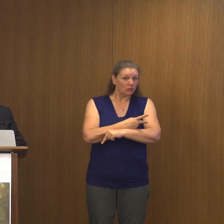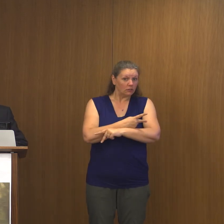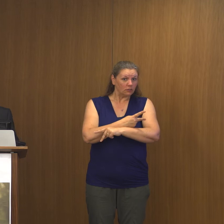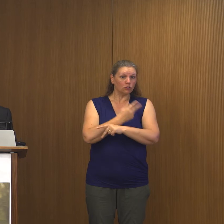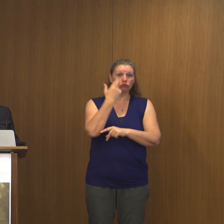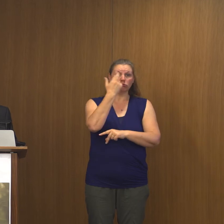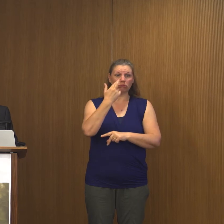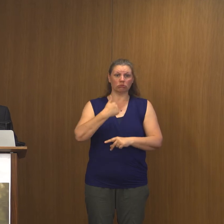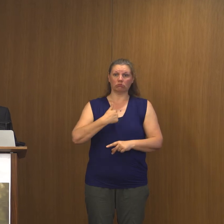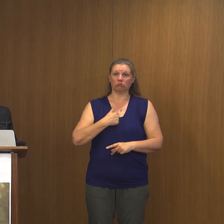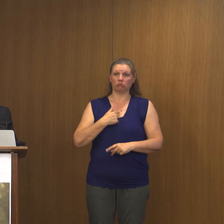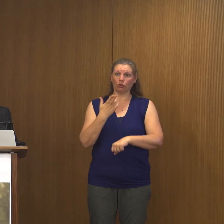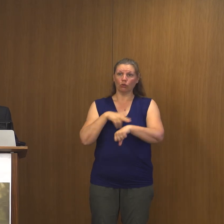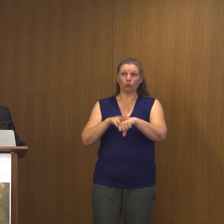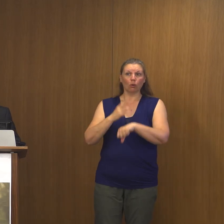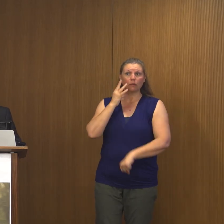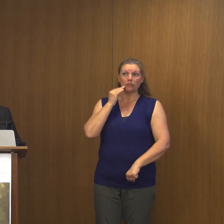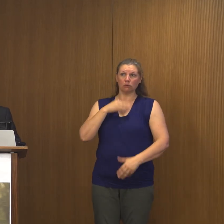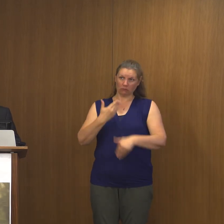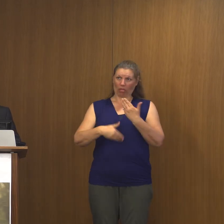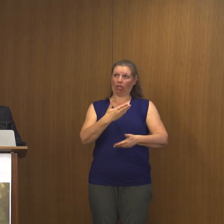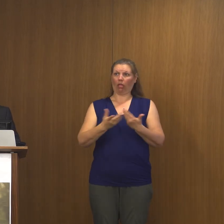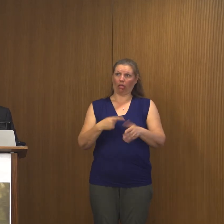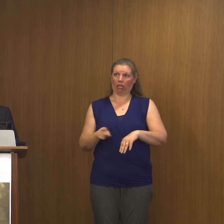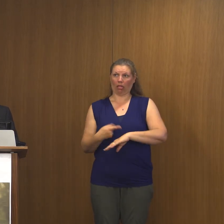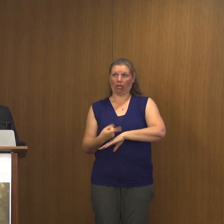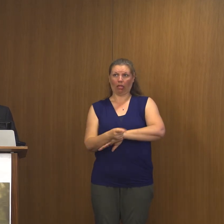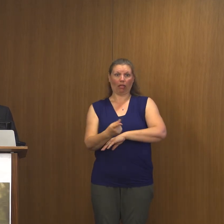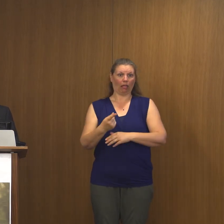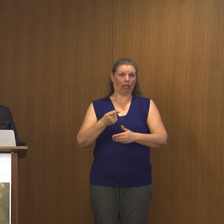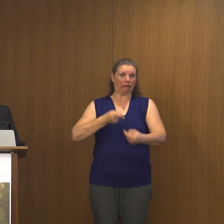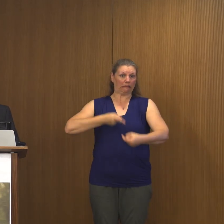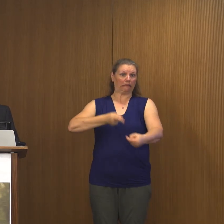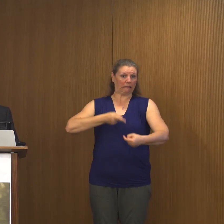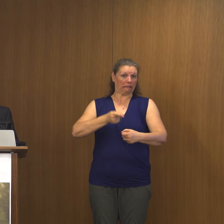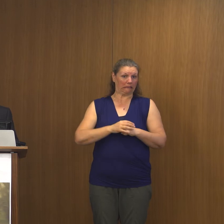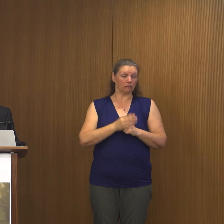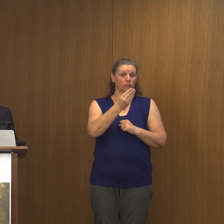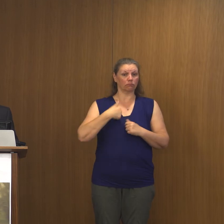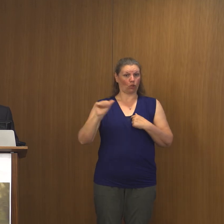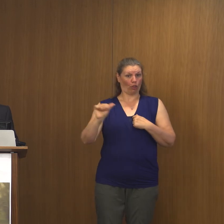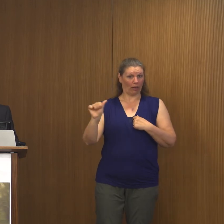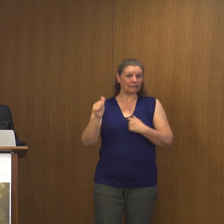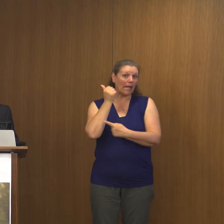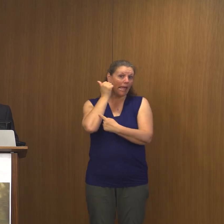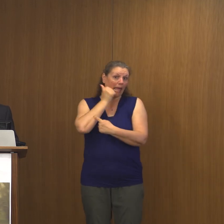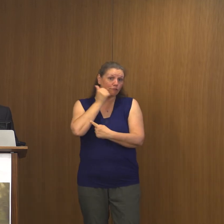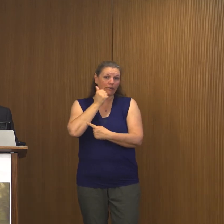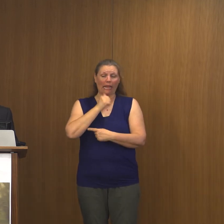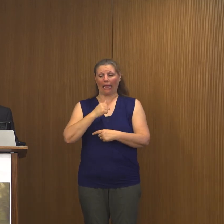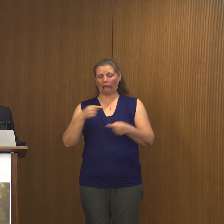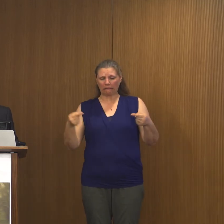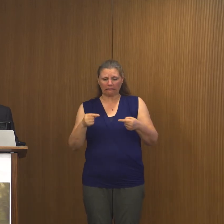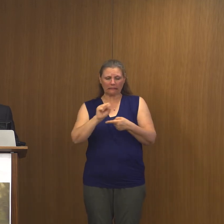regular struggles of growing up and figuring out who you are. Living with arthritis means that the day-to-day has its challenges: joint stiffness,